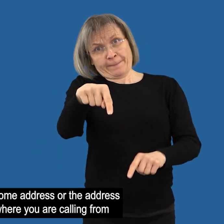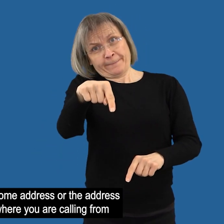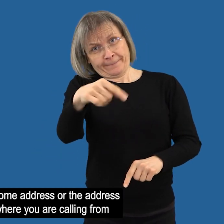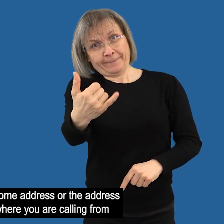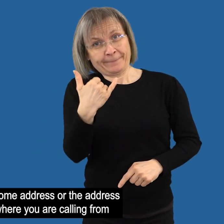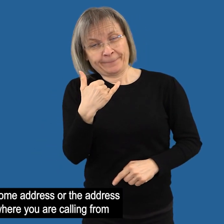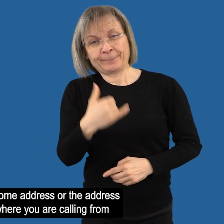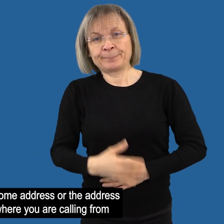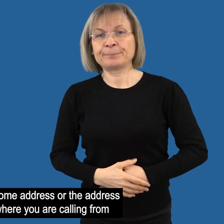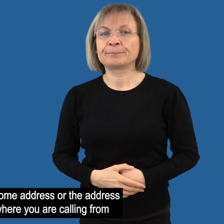from.